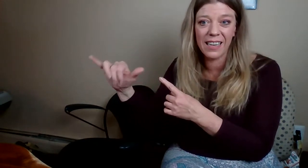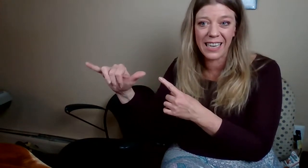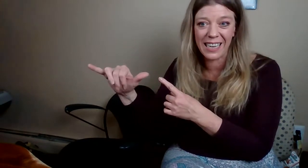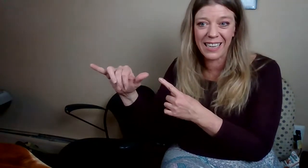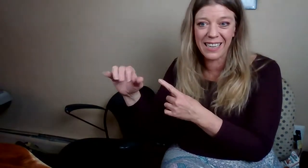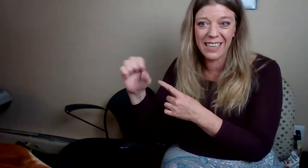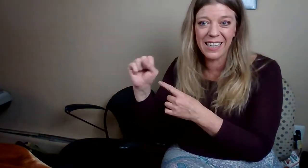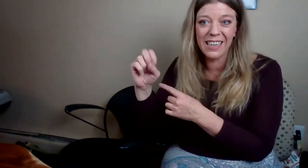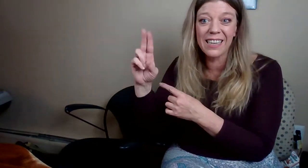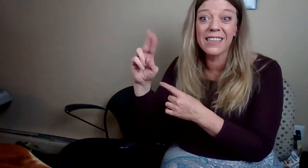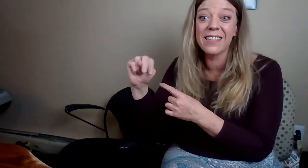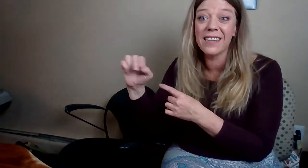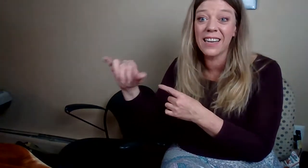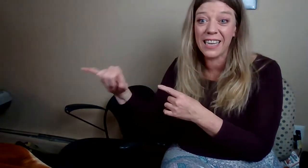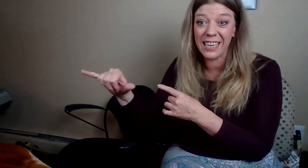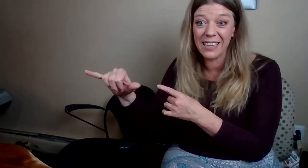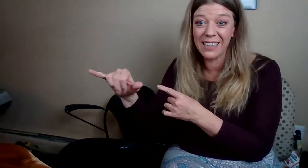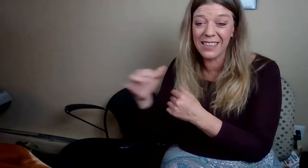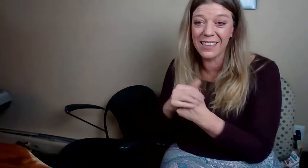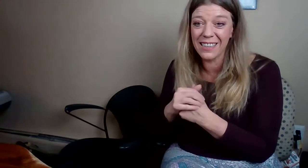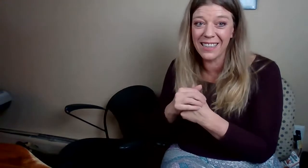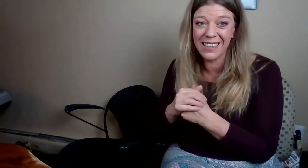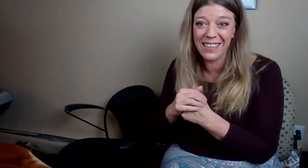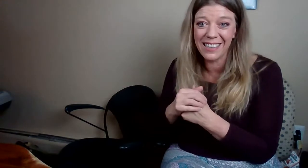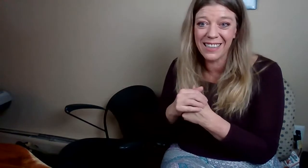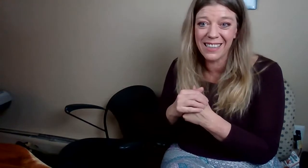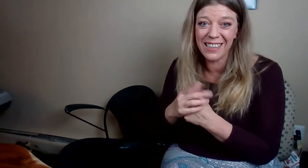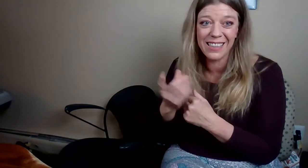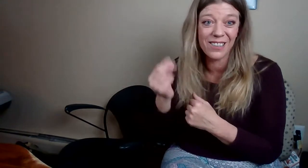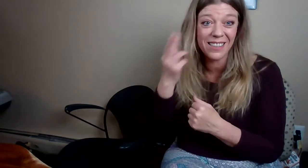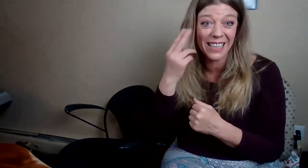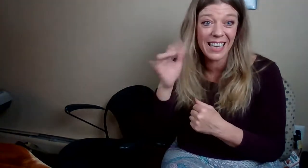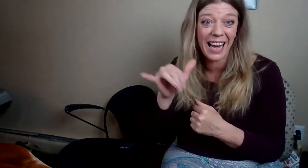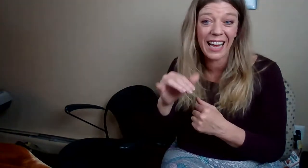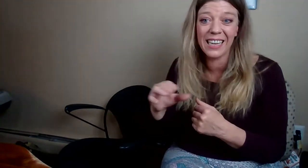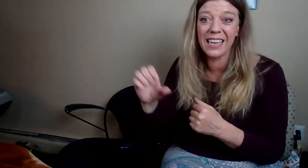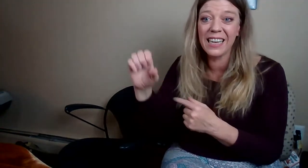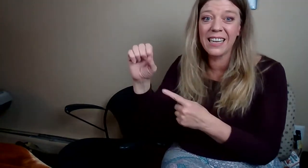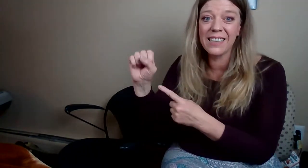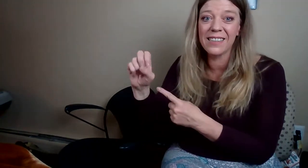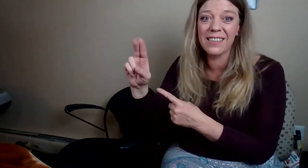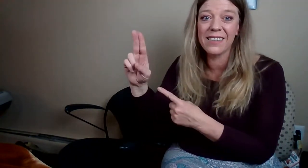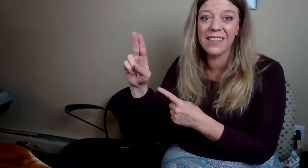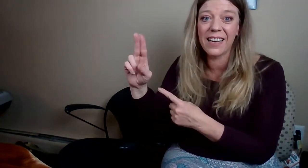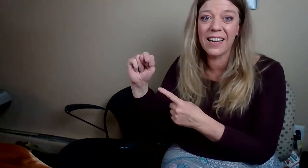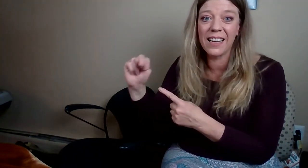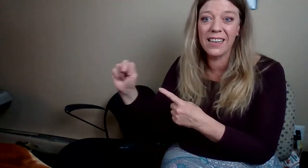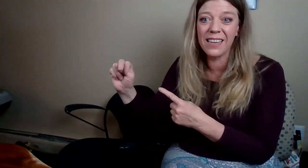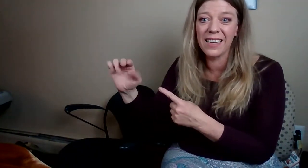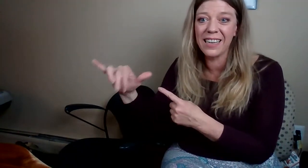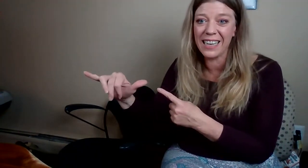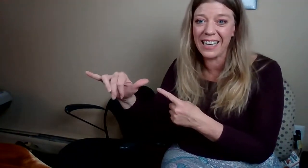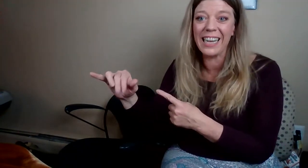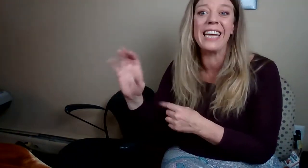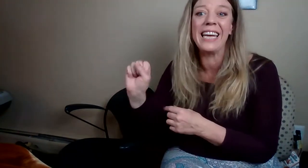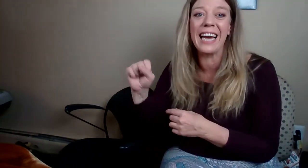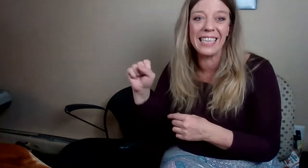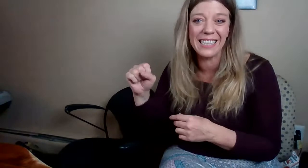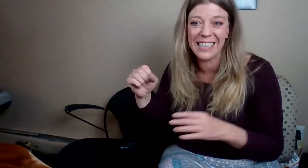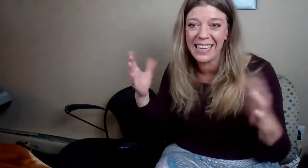sunny, sunny. Do you see that? Sunny. Yes.